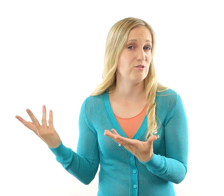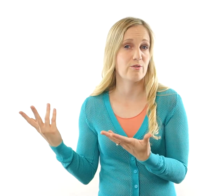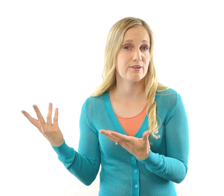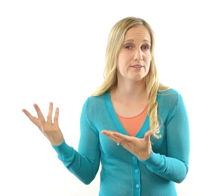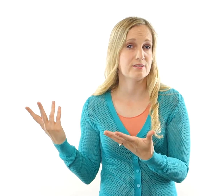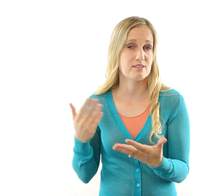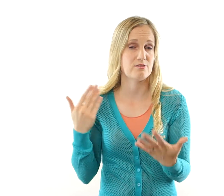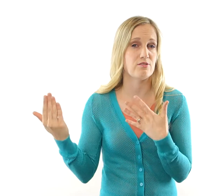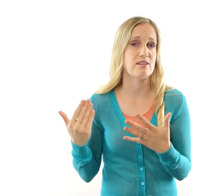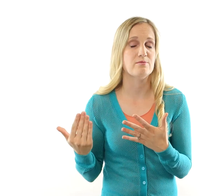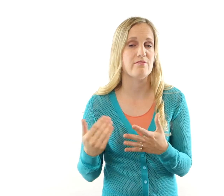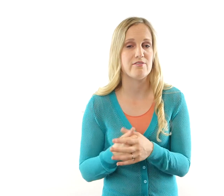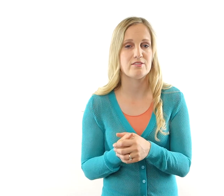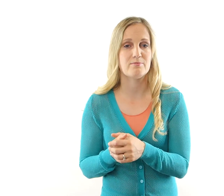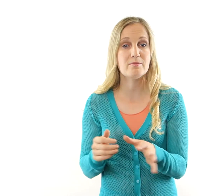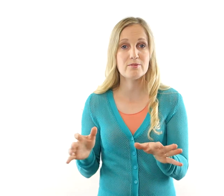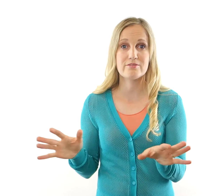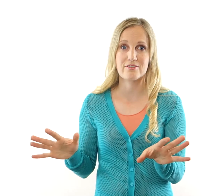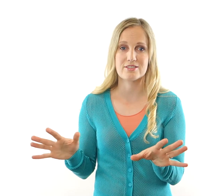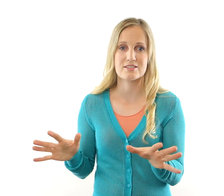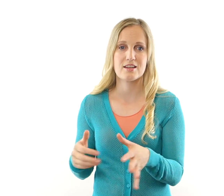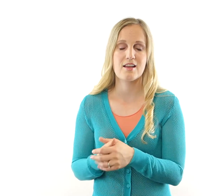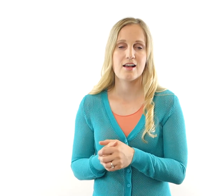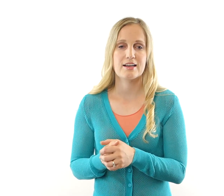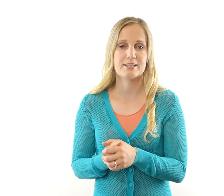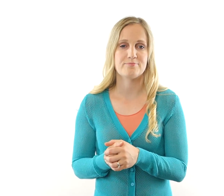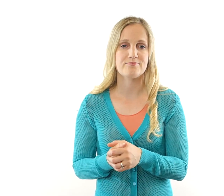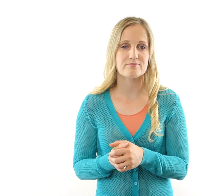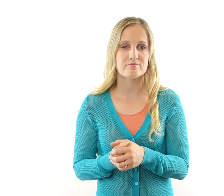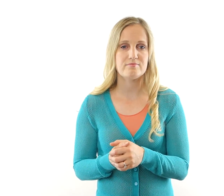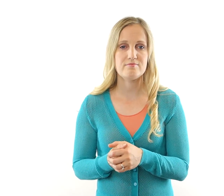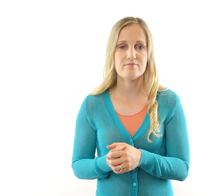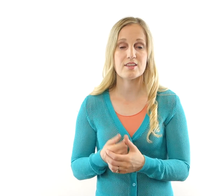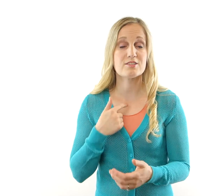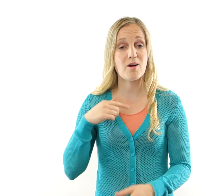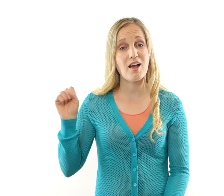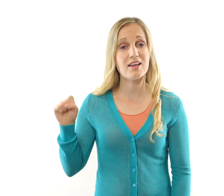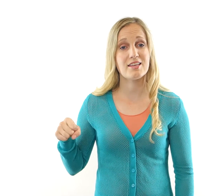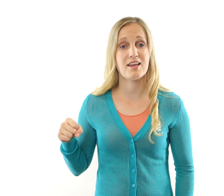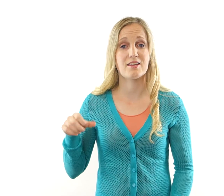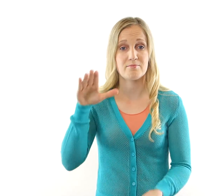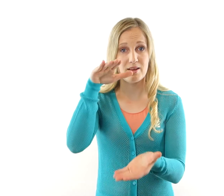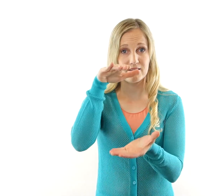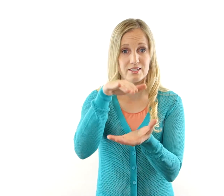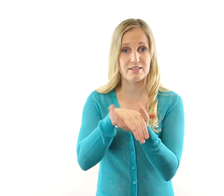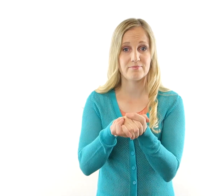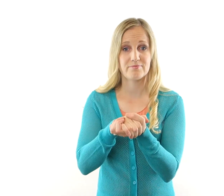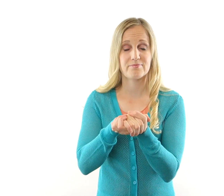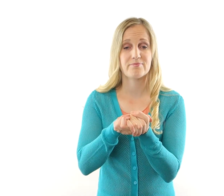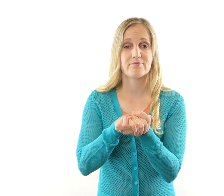Lord, because those are the things we've referenced. People we've referenced. So I can marry.